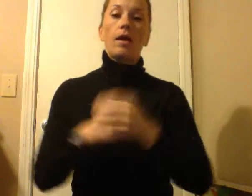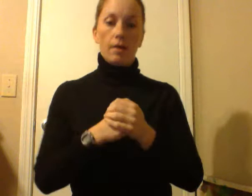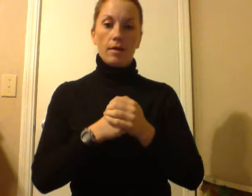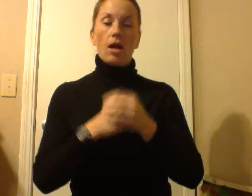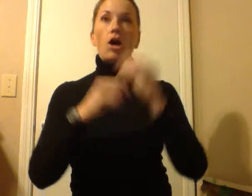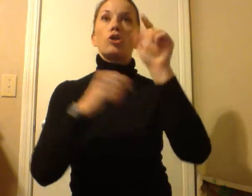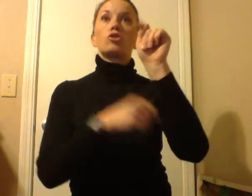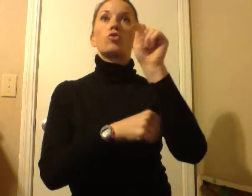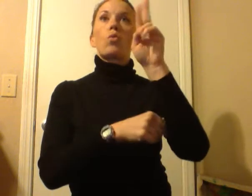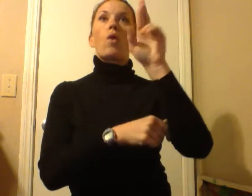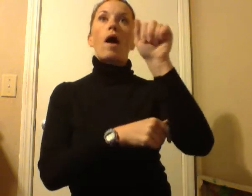of a triangle?